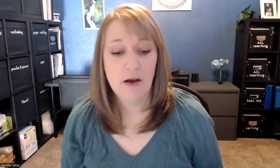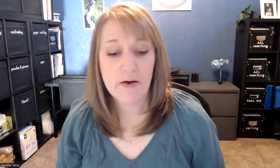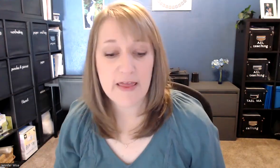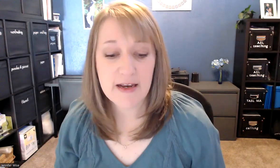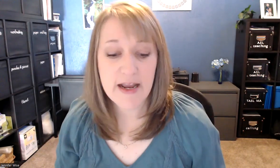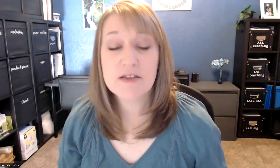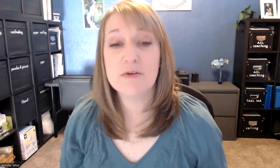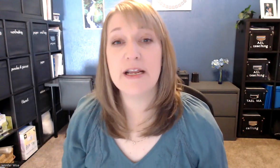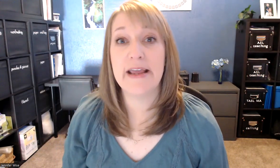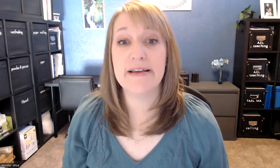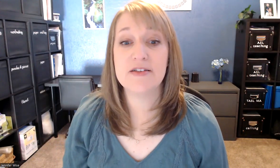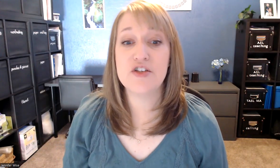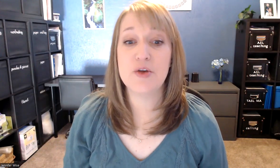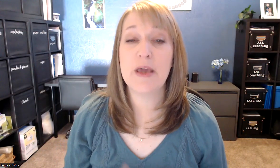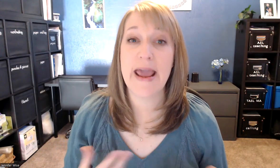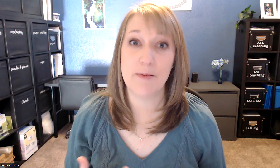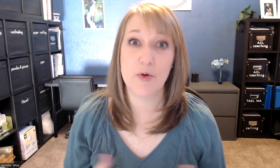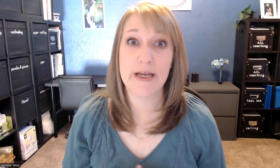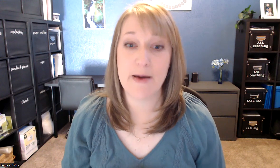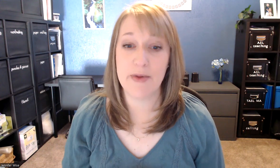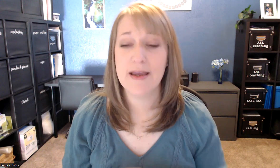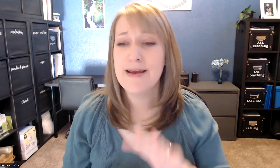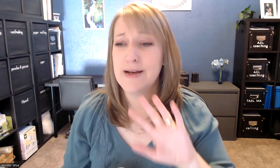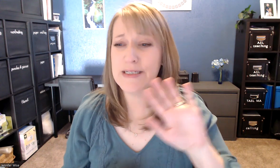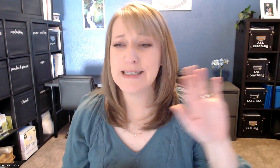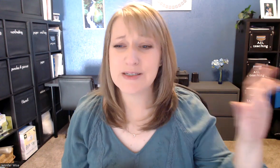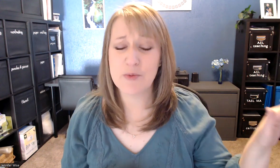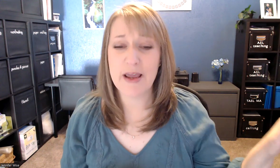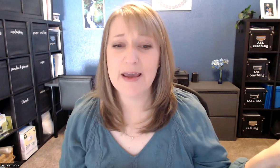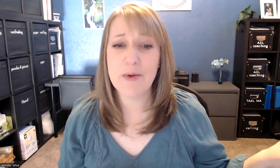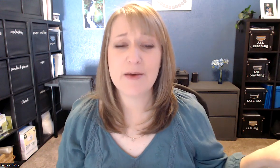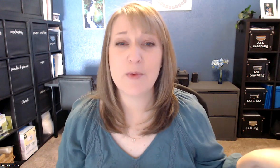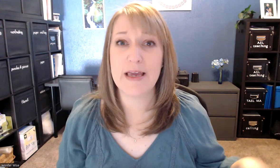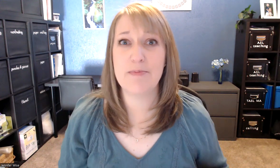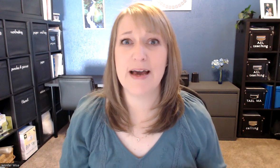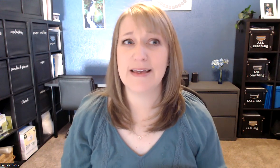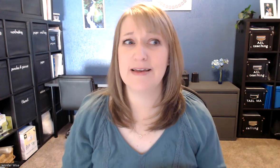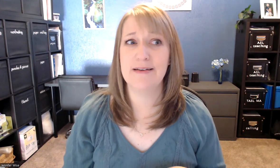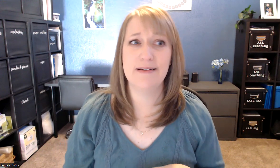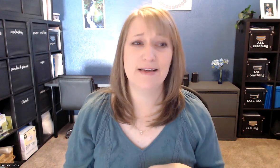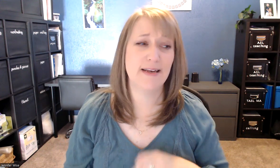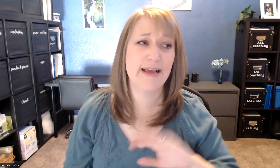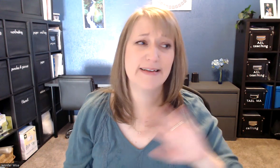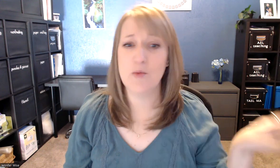All right, the next one is to camp or camping. Now we did this way back in ASL